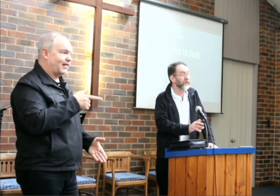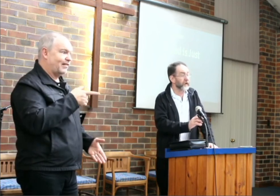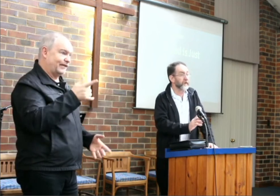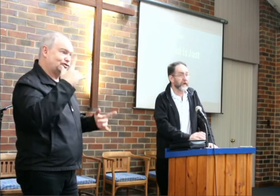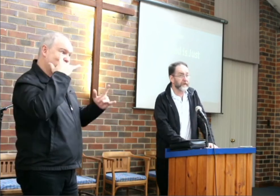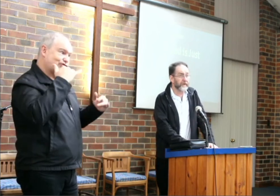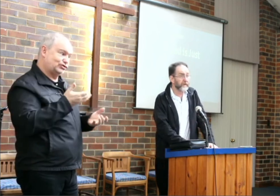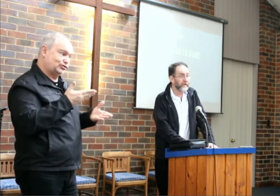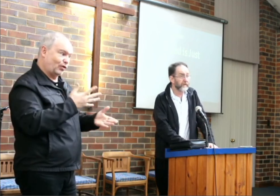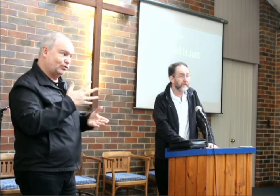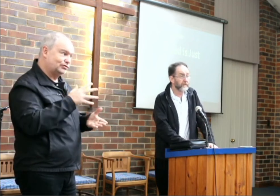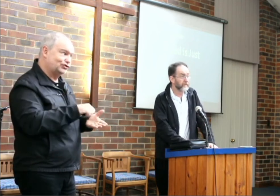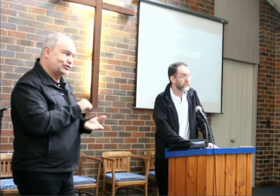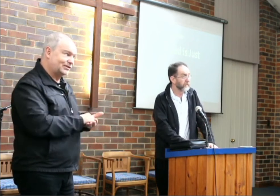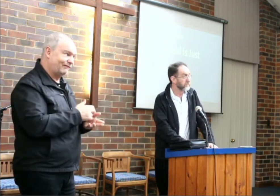Is the judge showing justice?